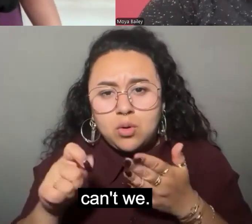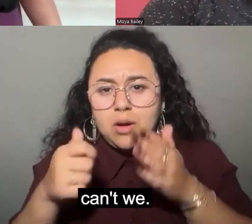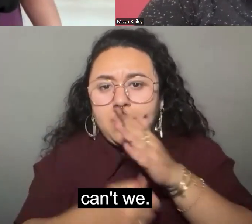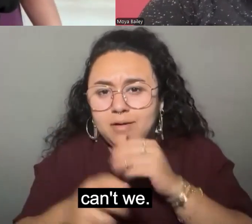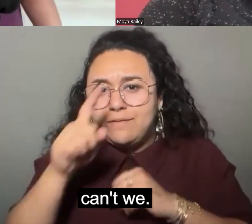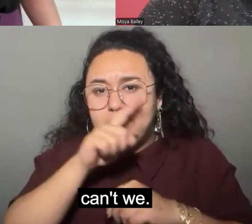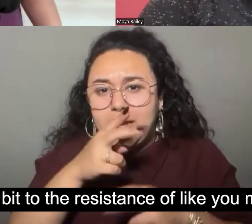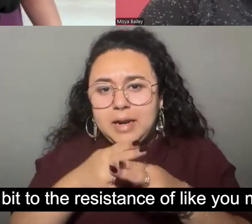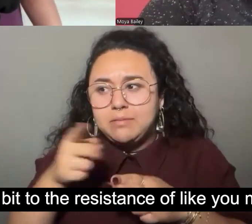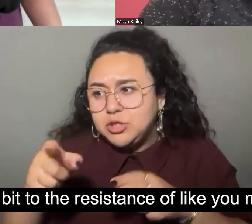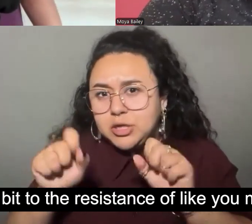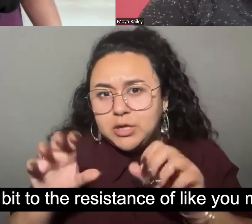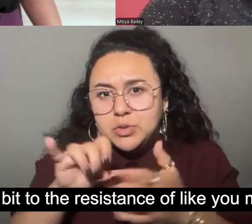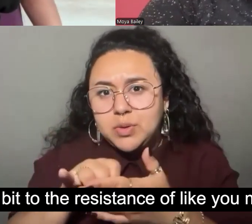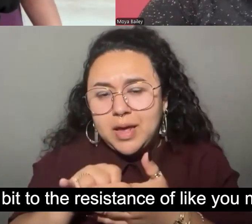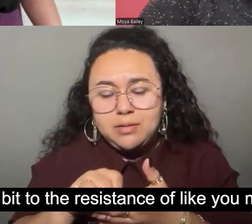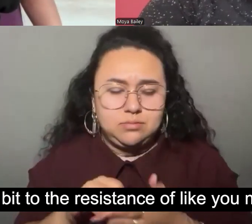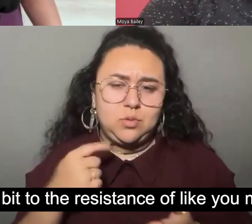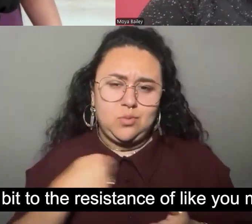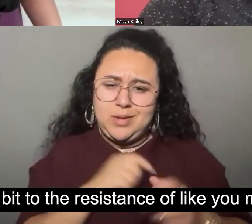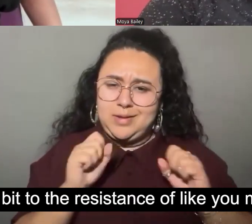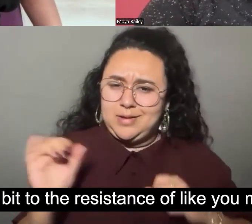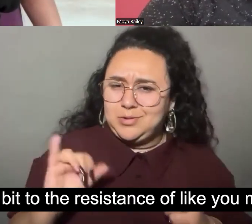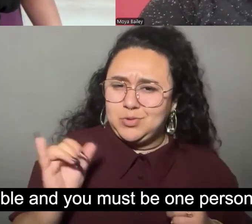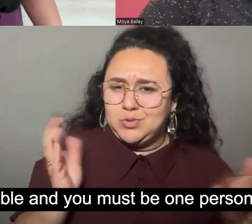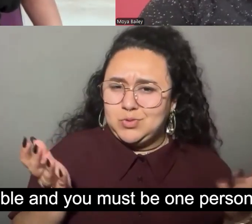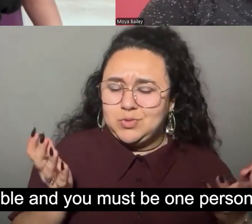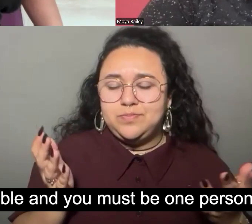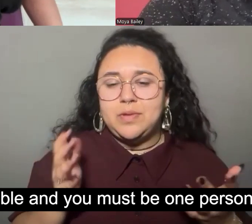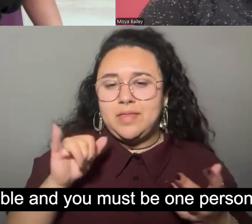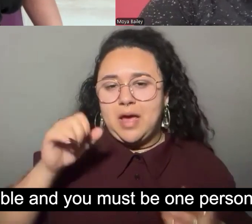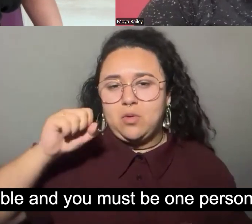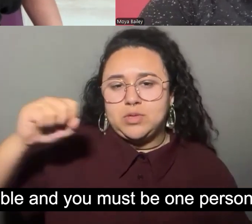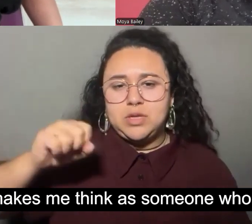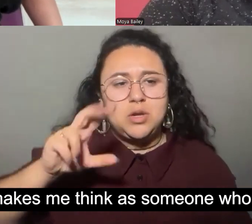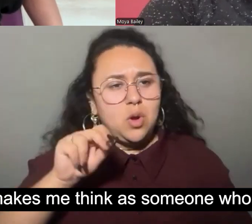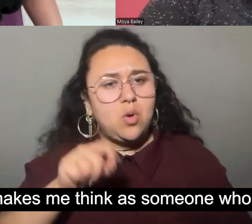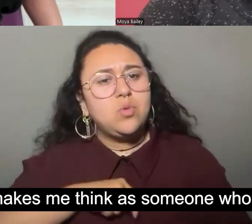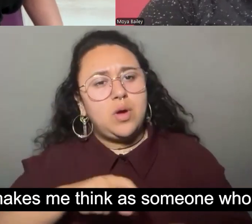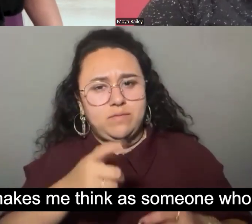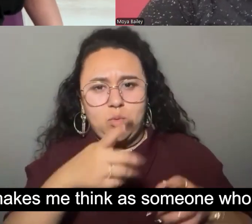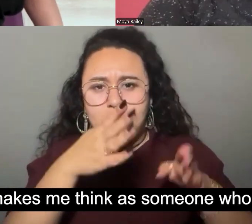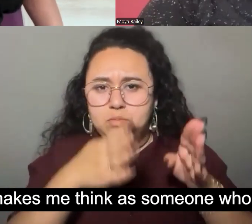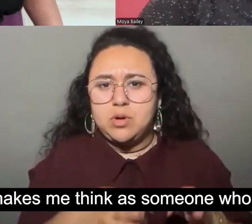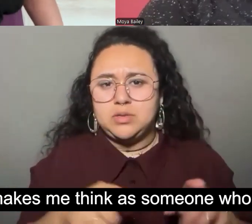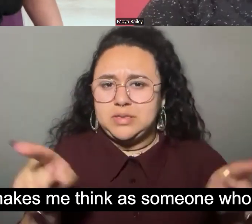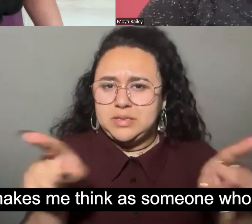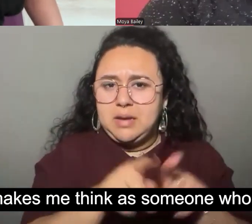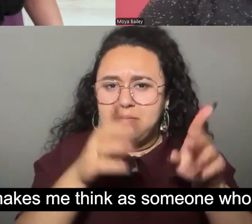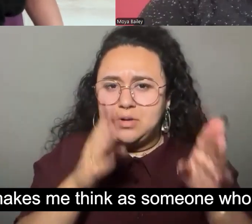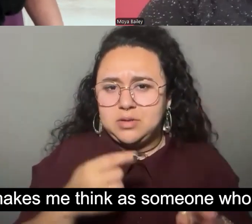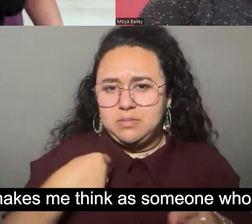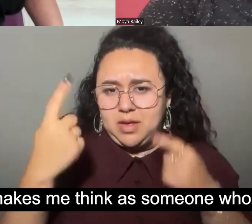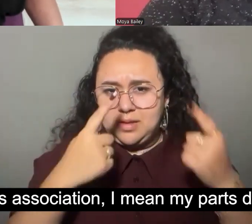And it is a little bit of a resistance to the idea of like, no, you must be legible and you must be one person. And it actually makes me think, as someone